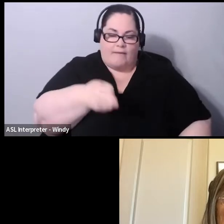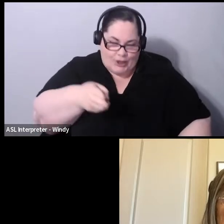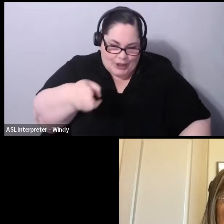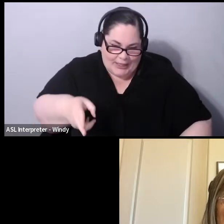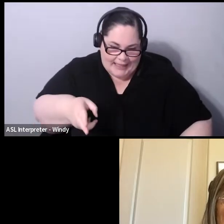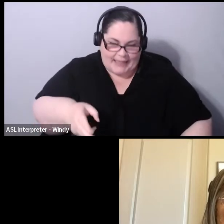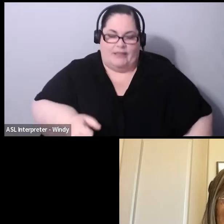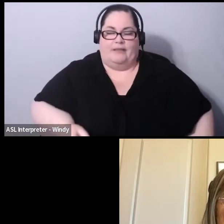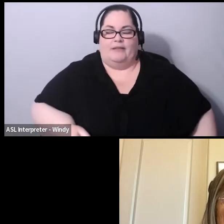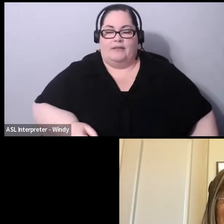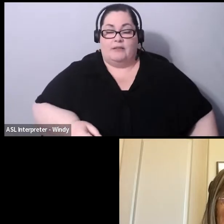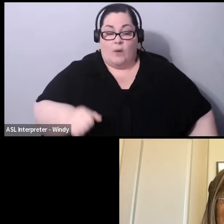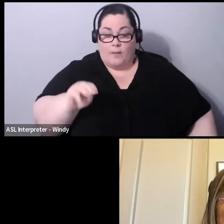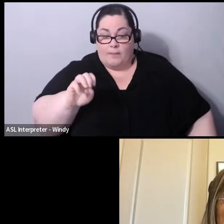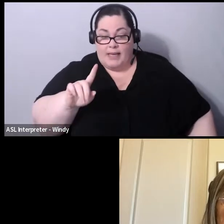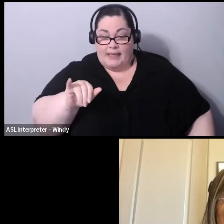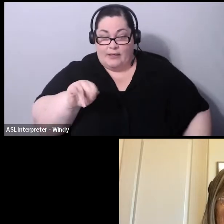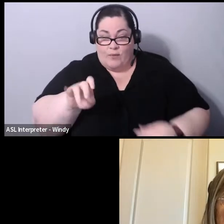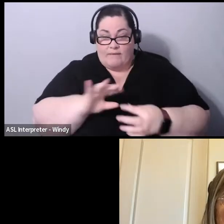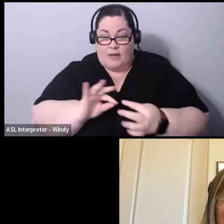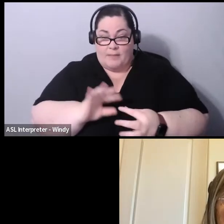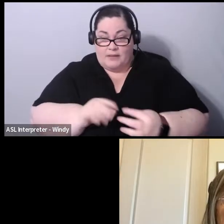So Melanie, you have a comment?